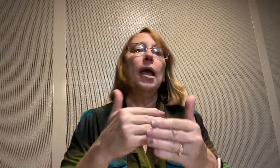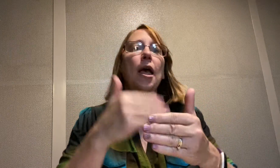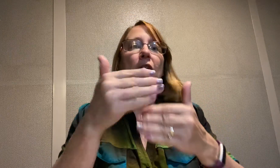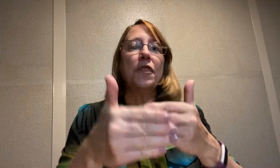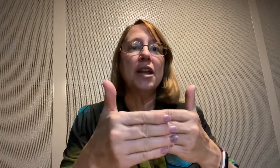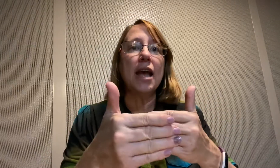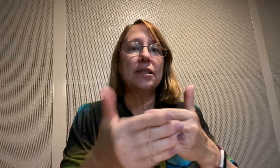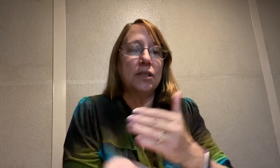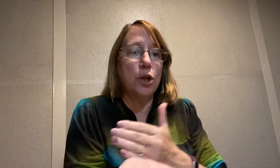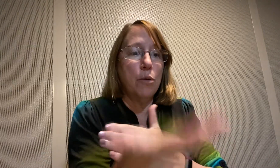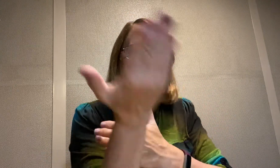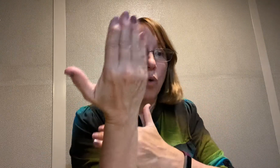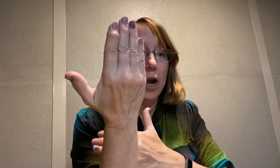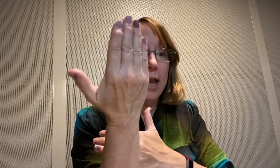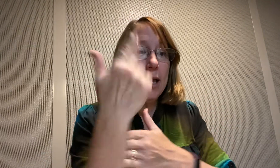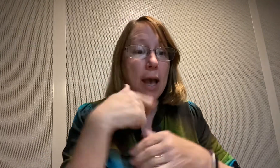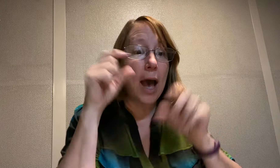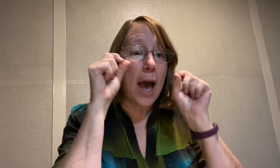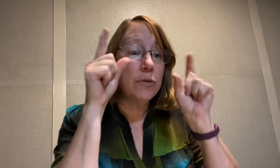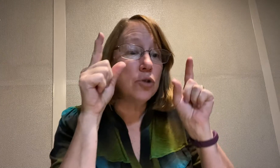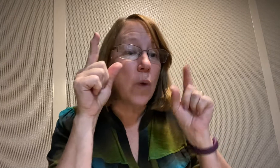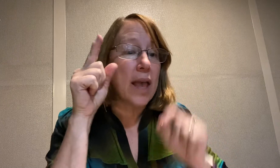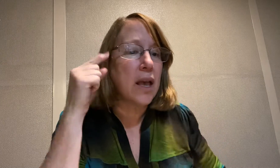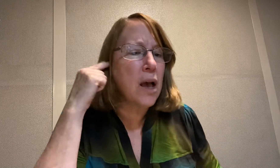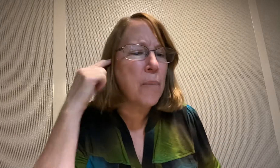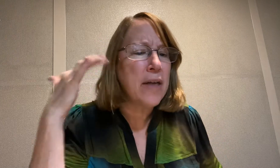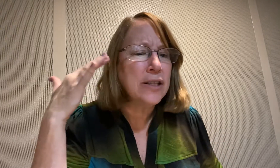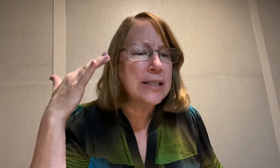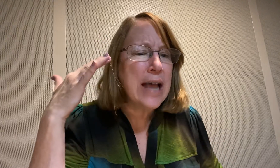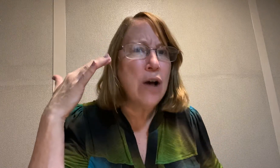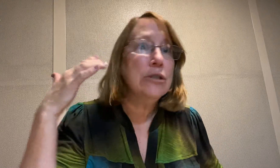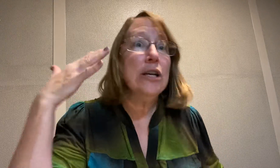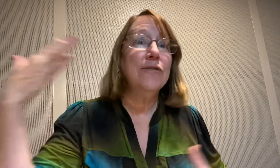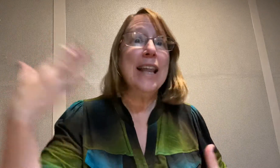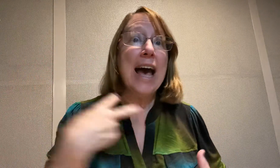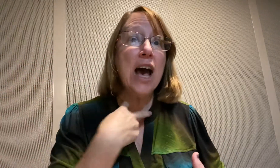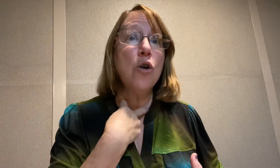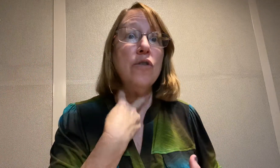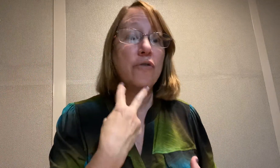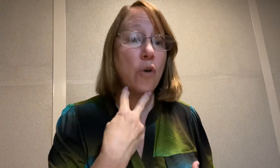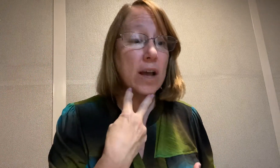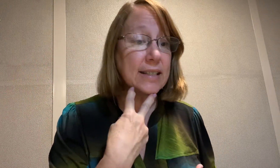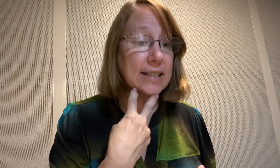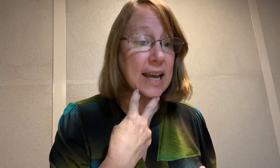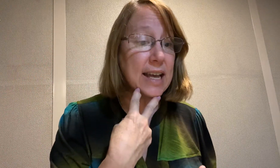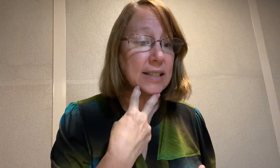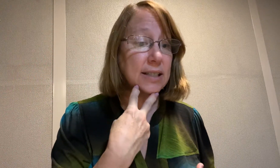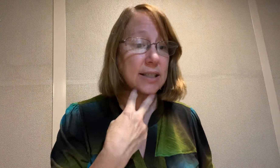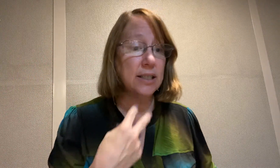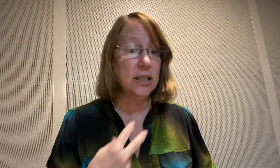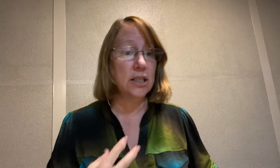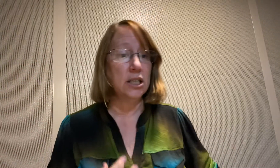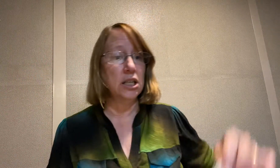The next morning, I was awake by the sound of loud voices.